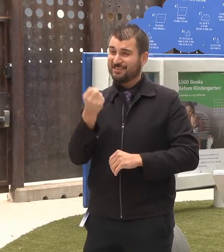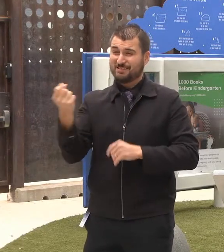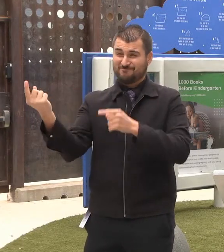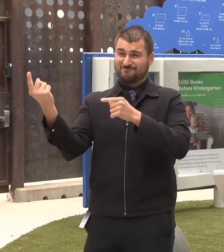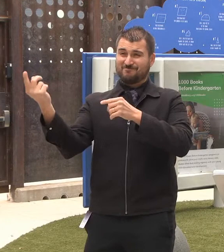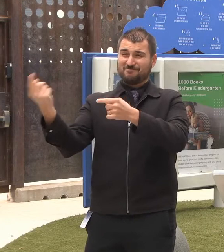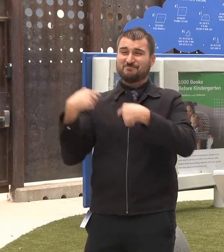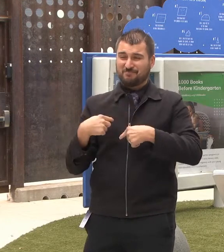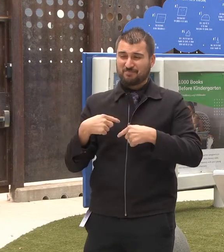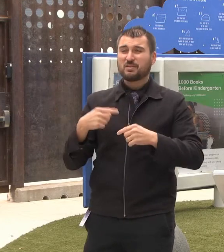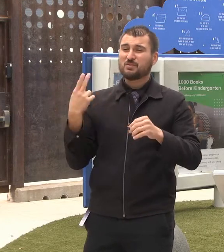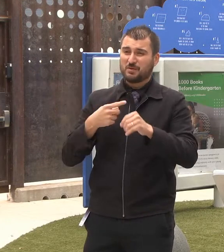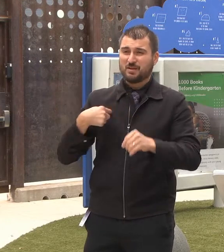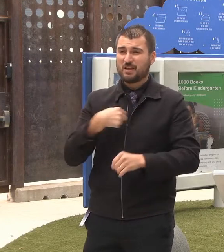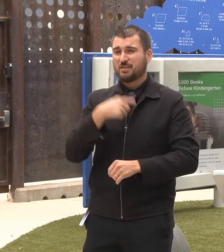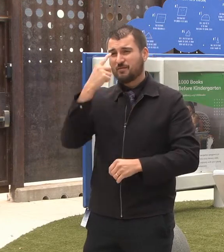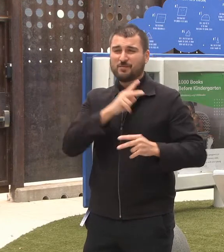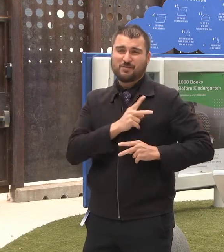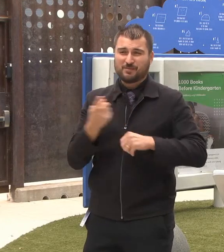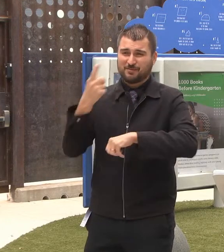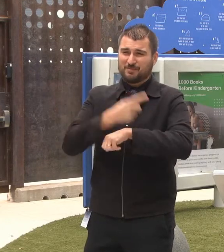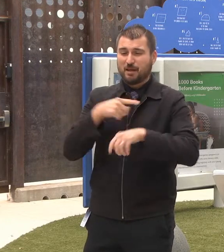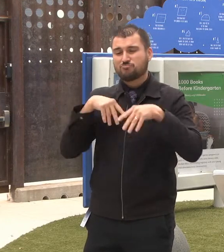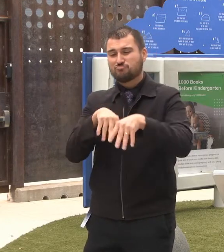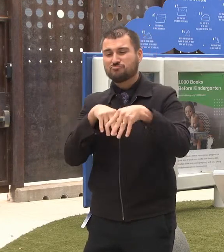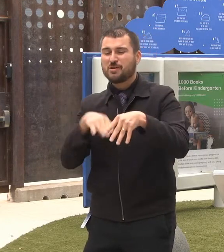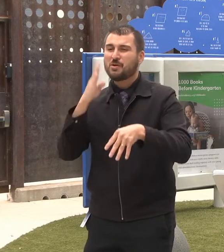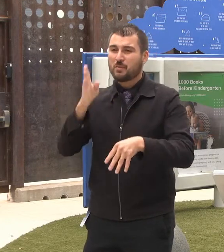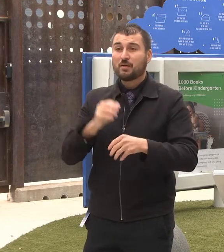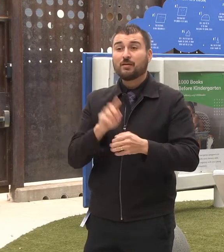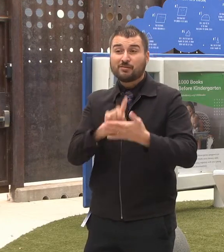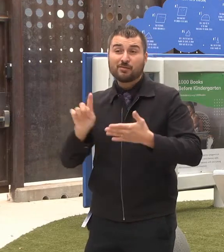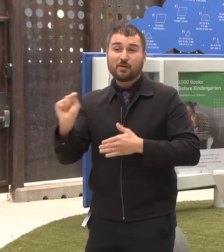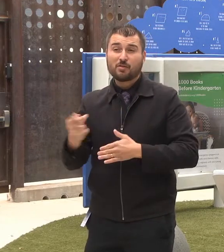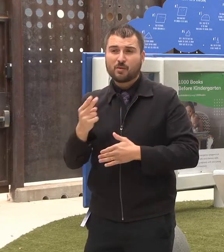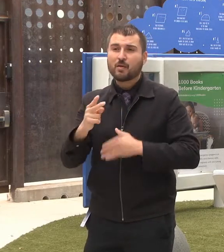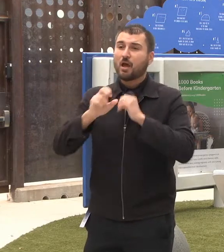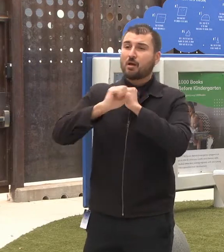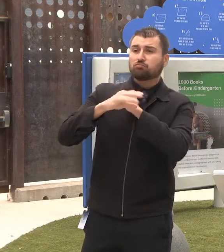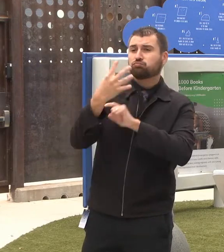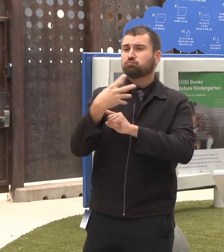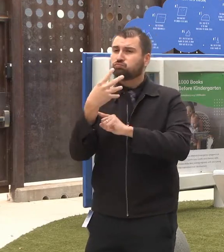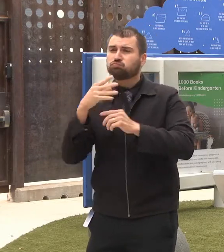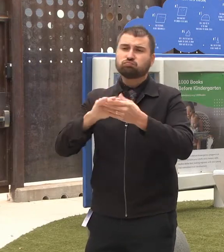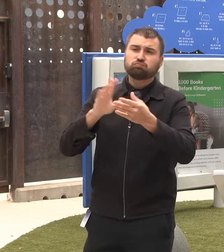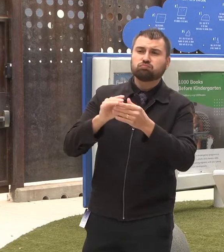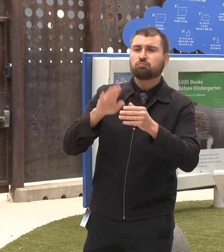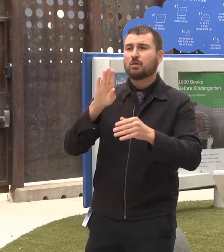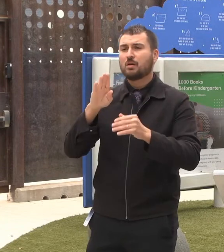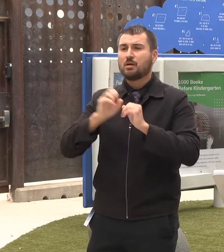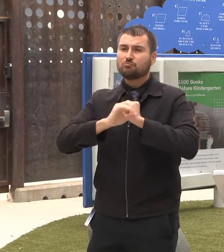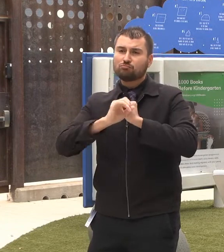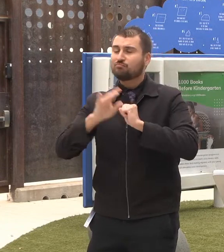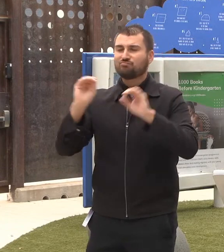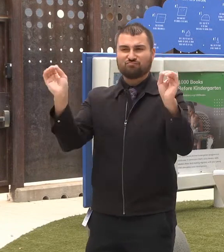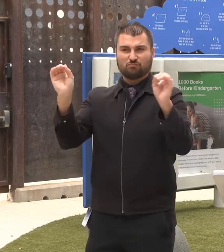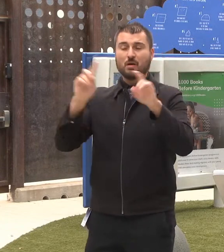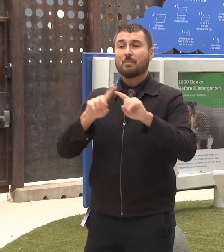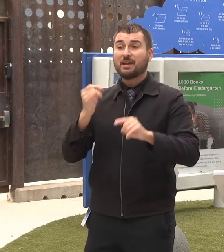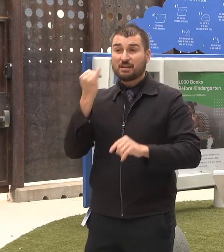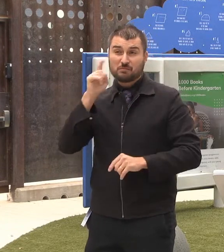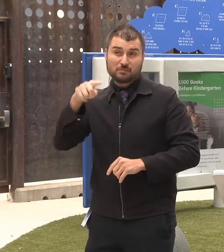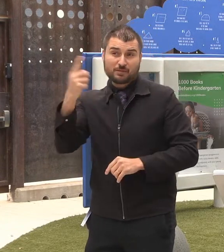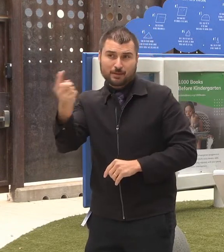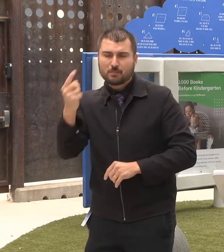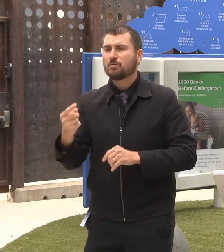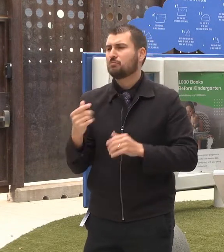for the Veterans Day Parade. We won't have a briefing next Thursday, but if you need anything in your interim, please don't hesitate to reach out to myself or to